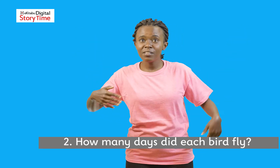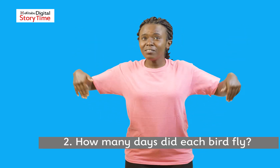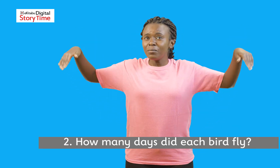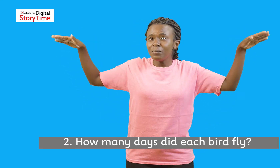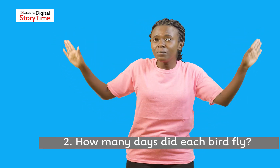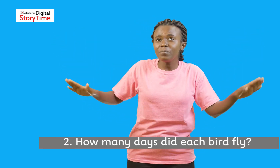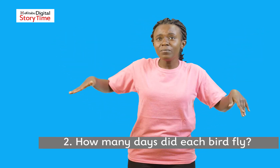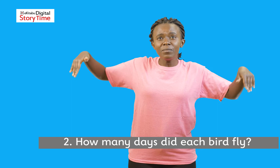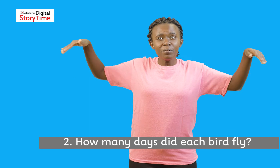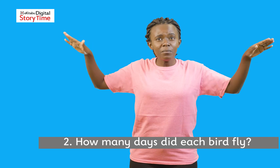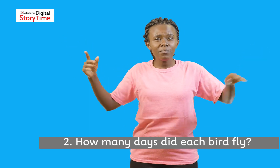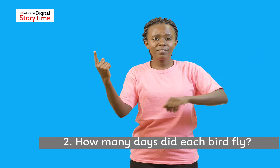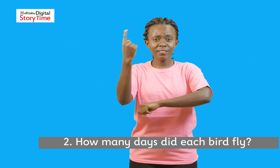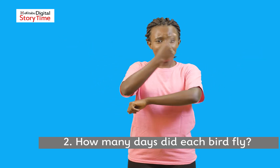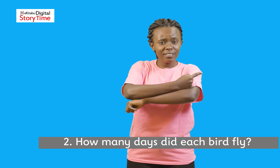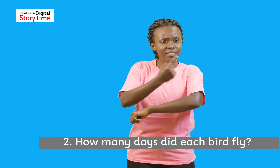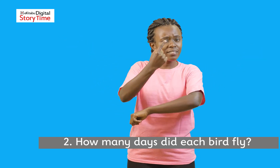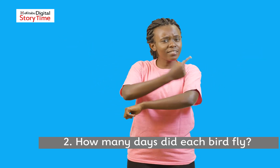How many days did each bird fly?